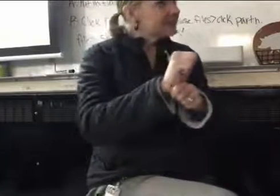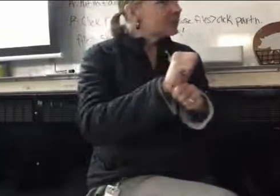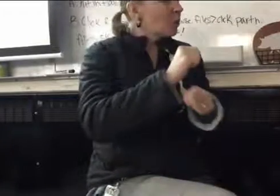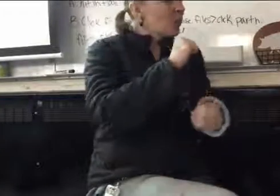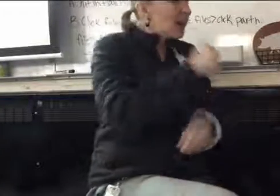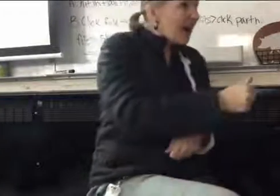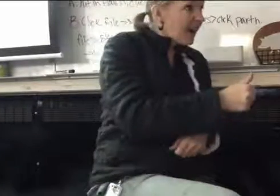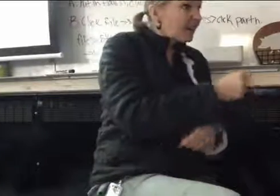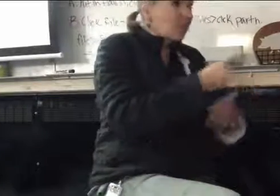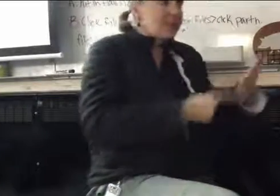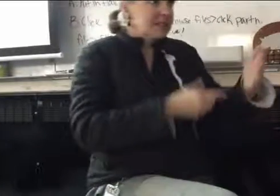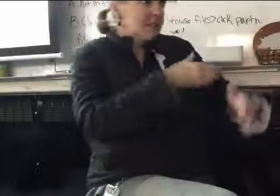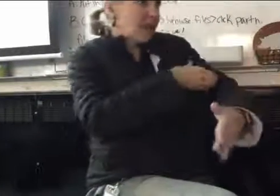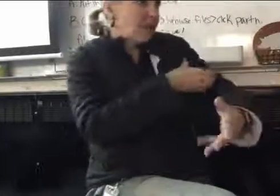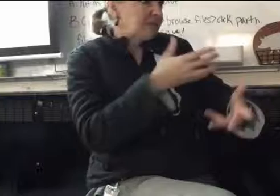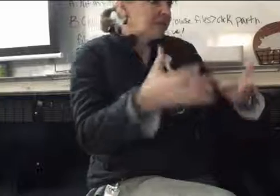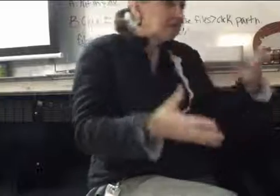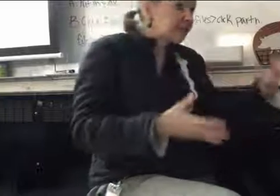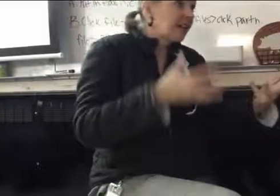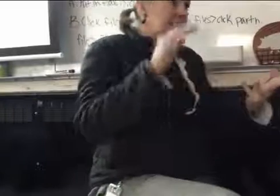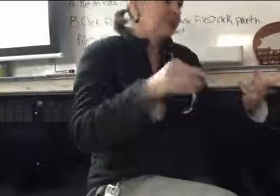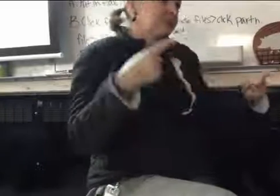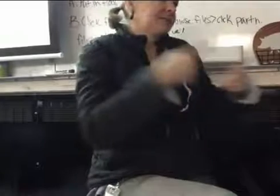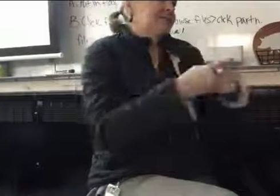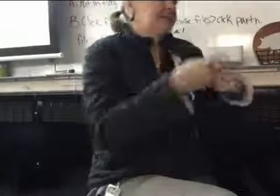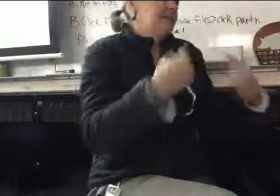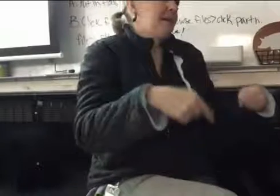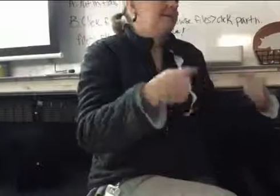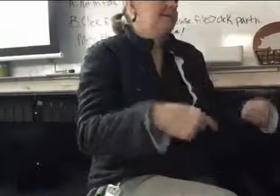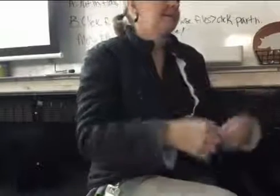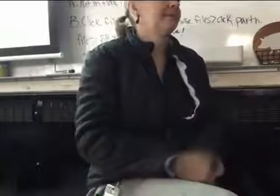What is the power of this property? Now,